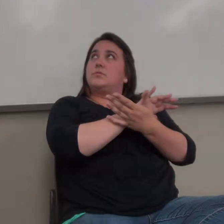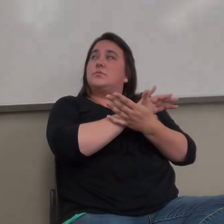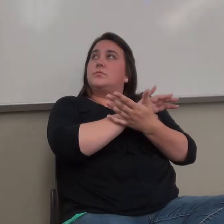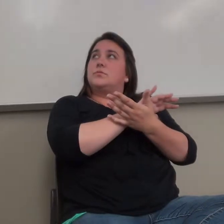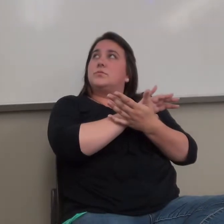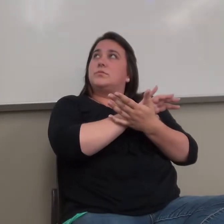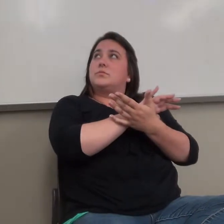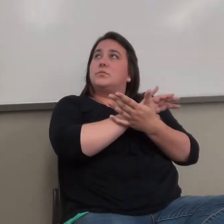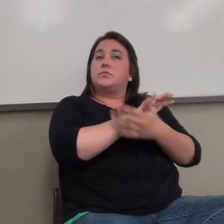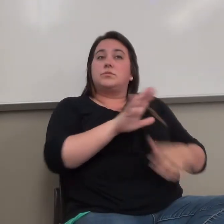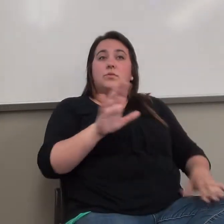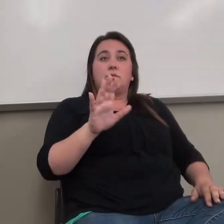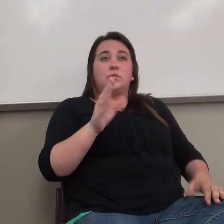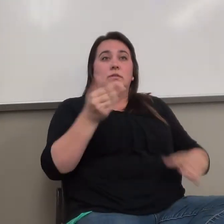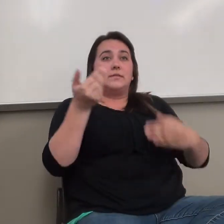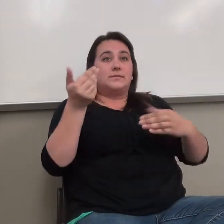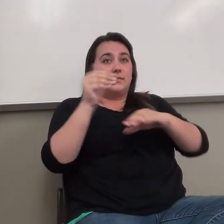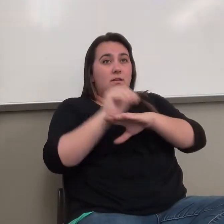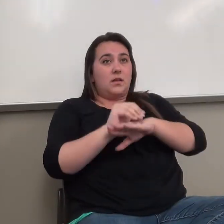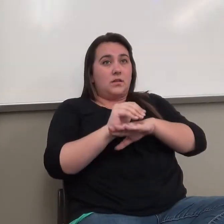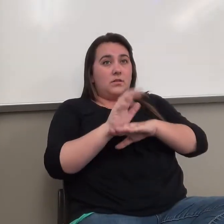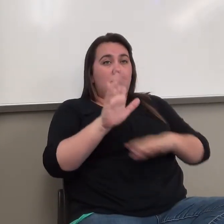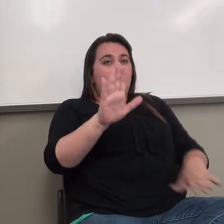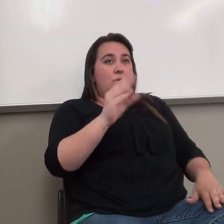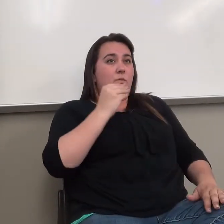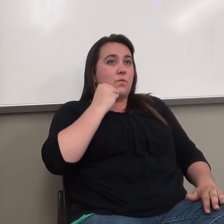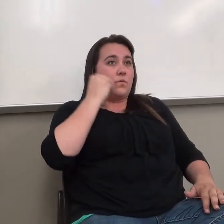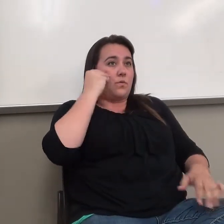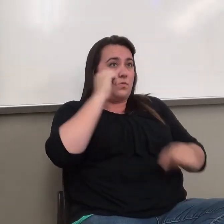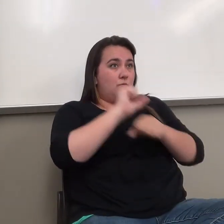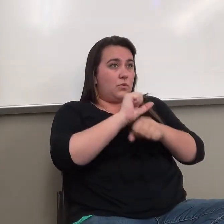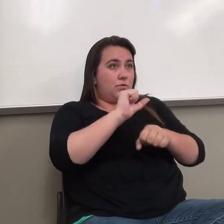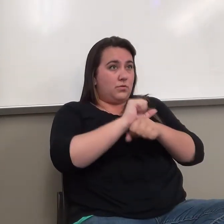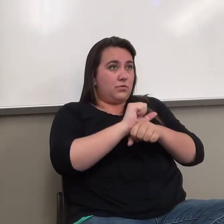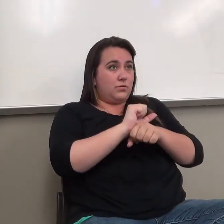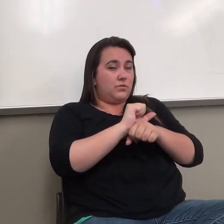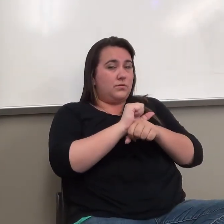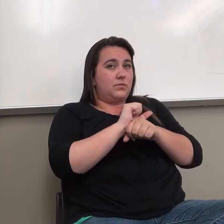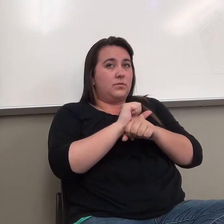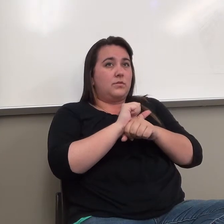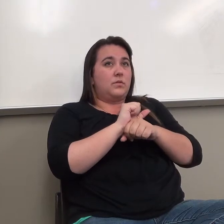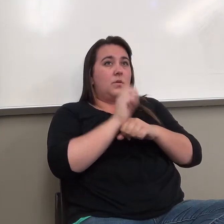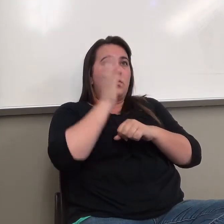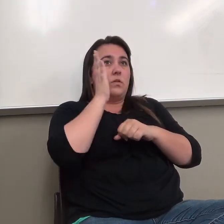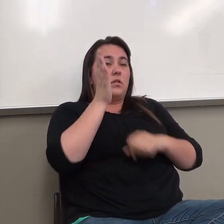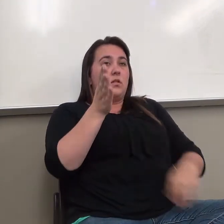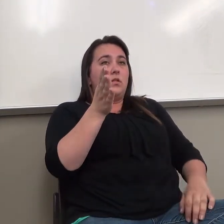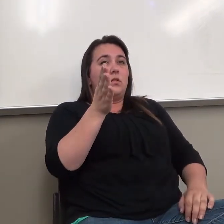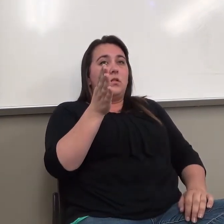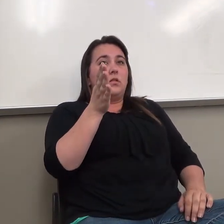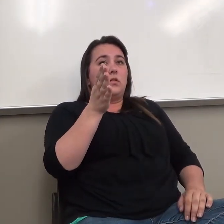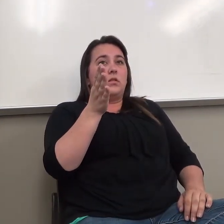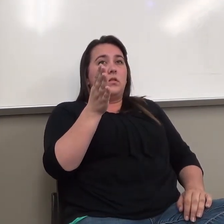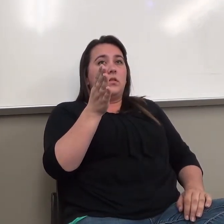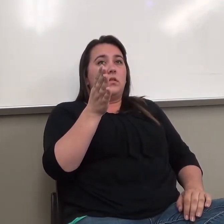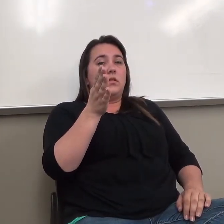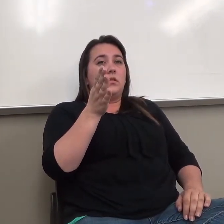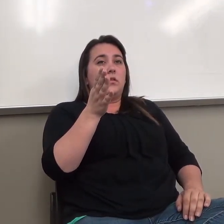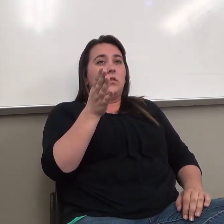your homework for tonight is going to be the finish the type